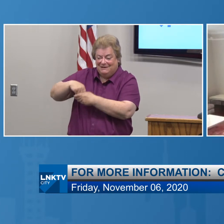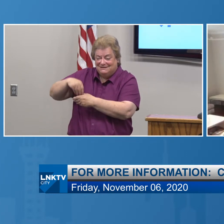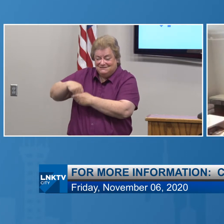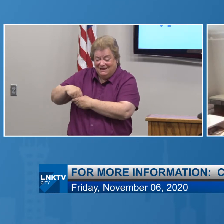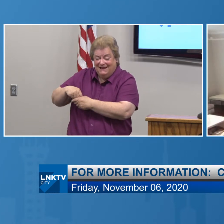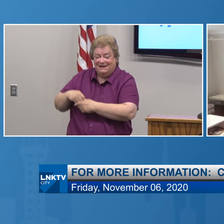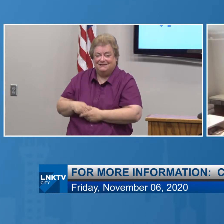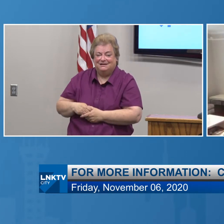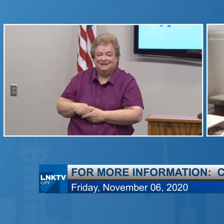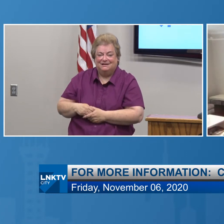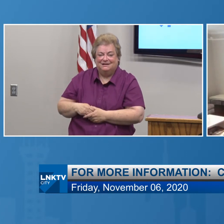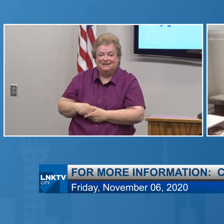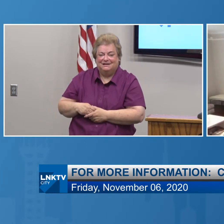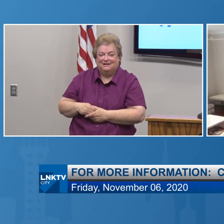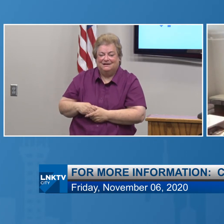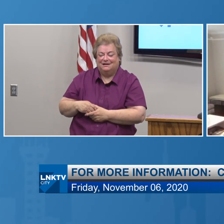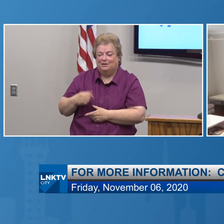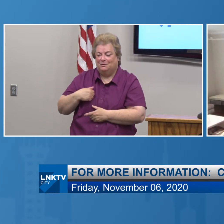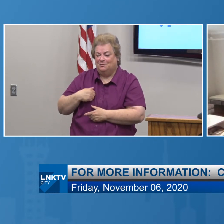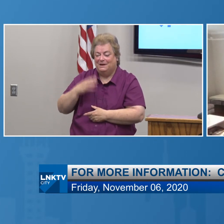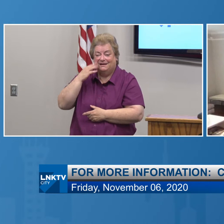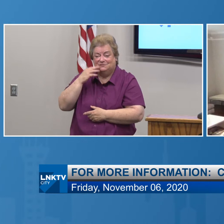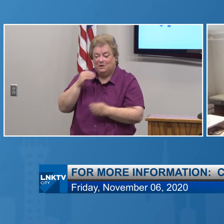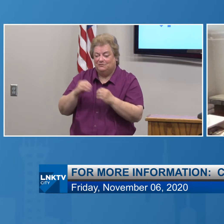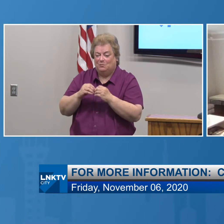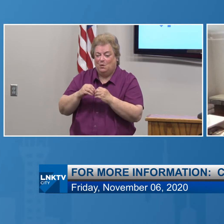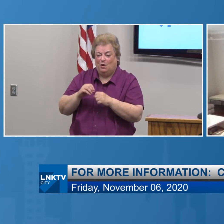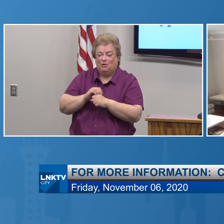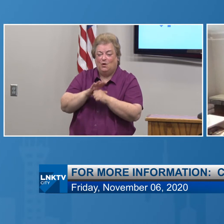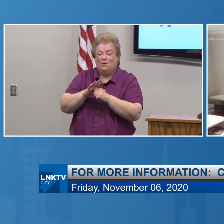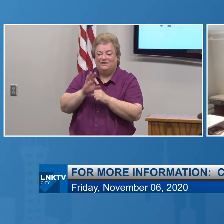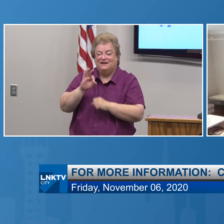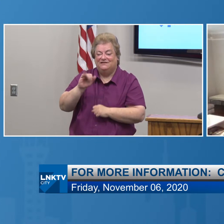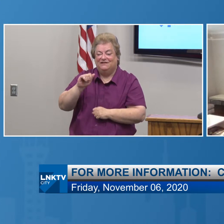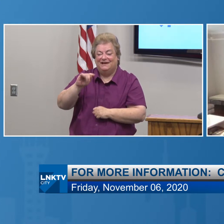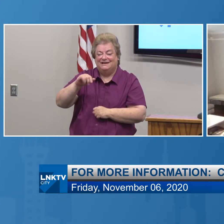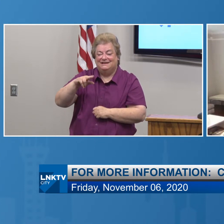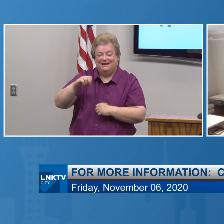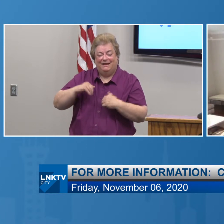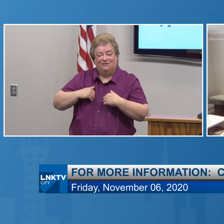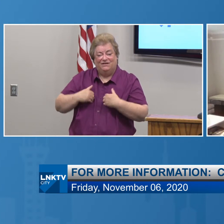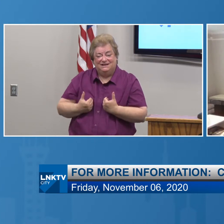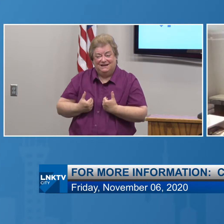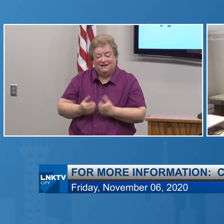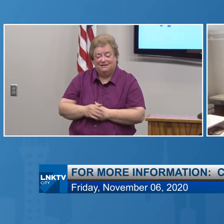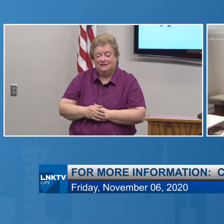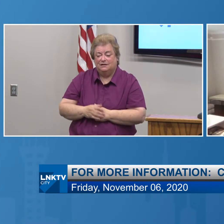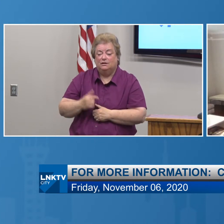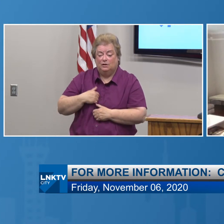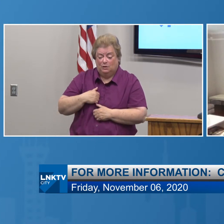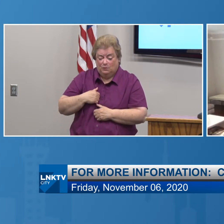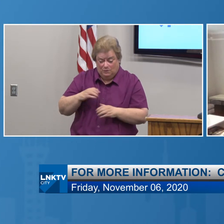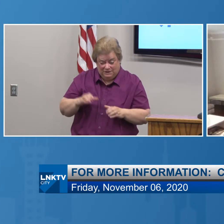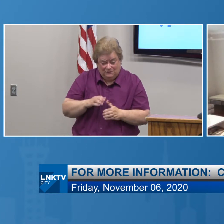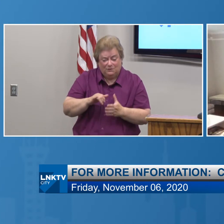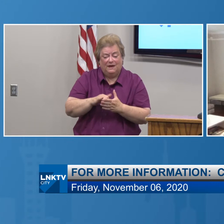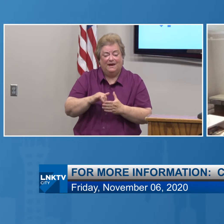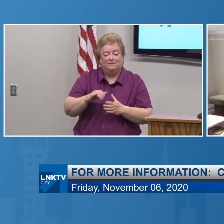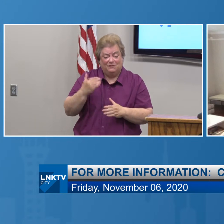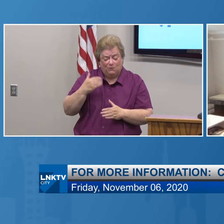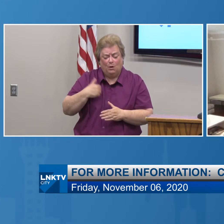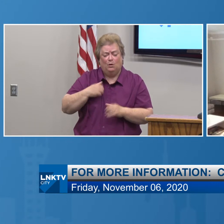where we're experiencing more COVID fatigue and know it's hard. But we can do it. We've done it before. So let's take the